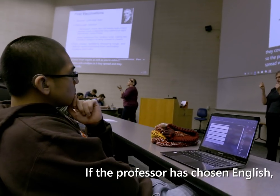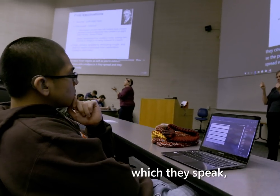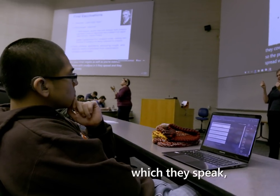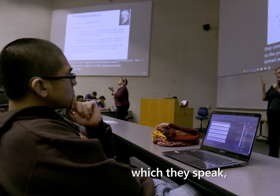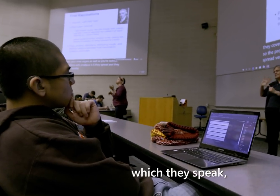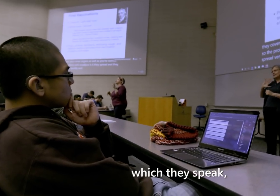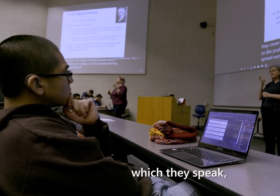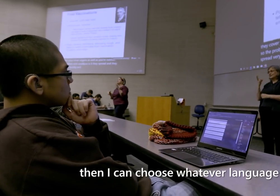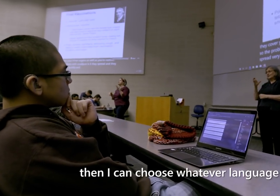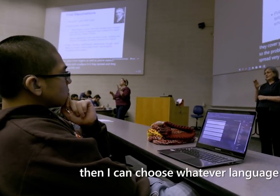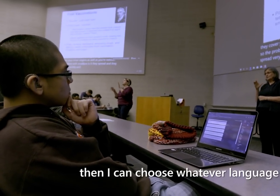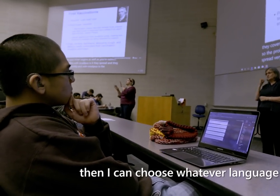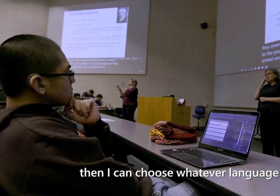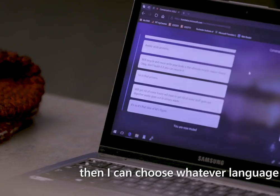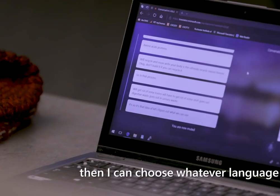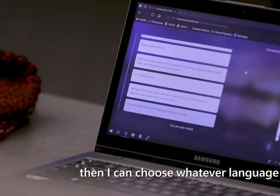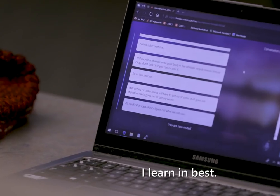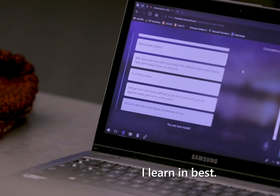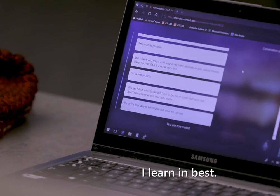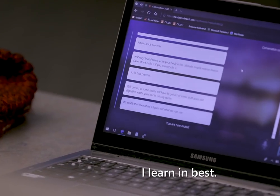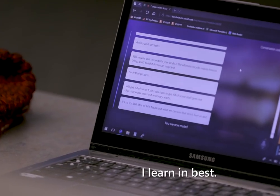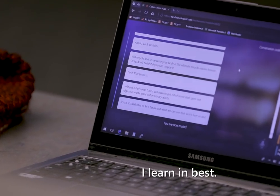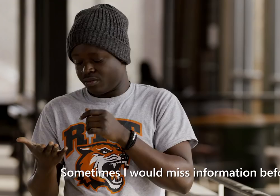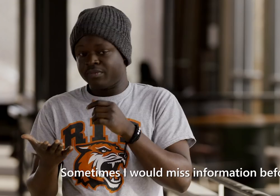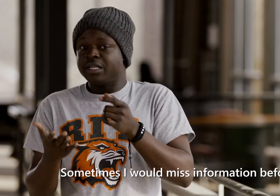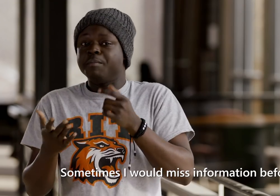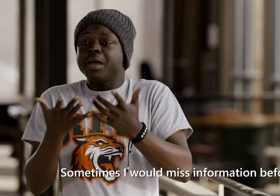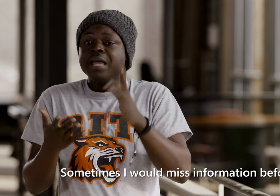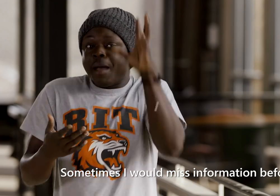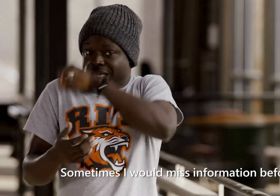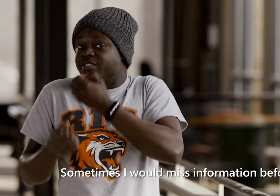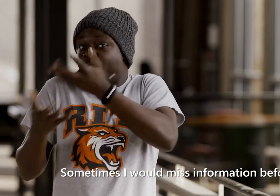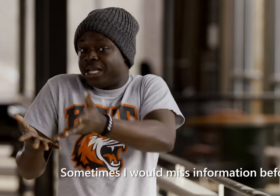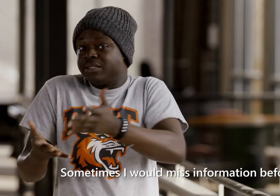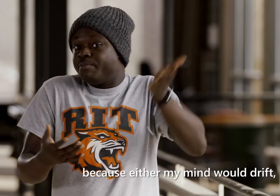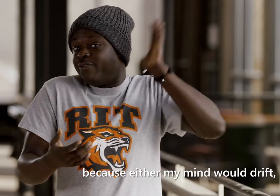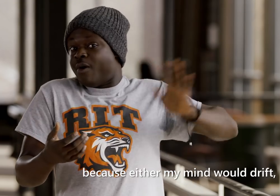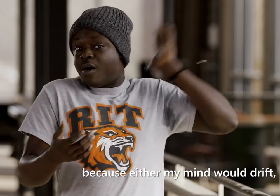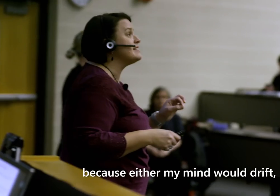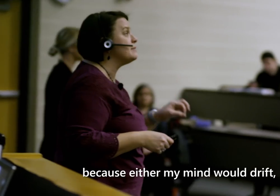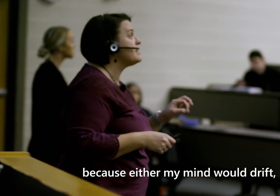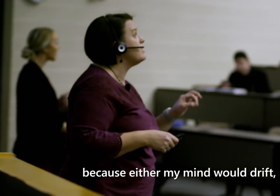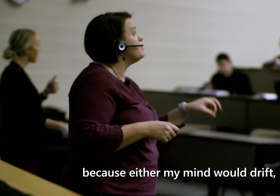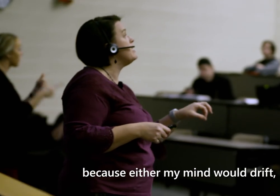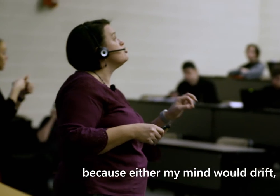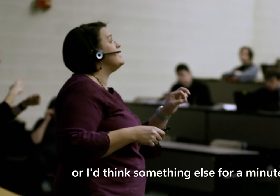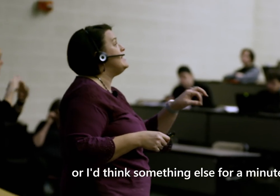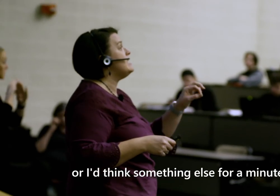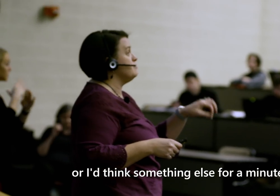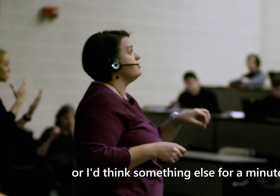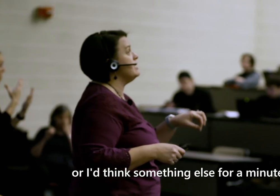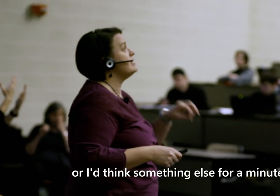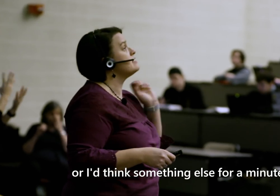English, which they speak, then I can choose whatever language I learn in best. Sometimes I would miss information before because either my mind would drift